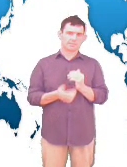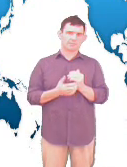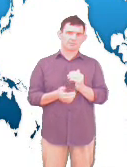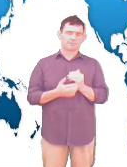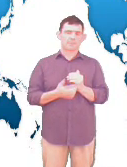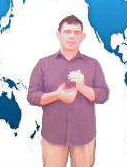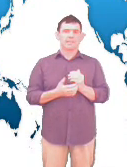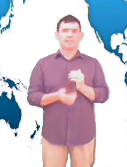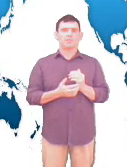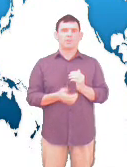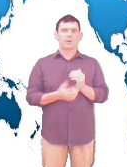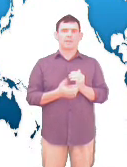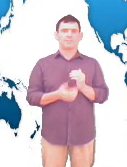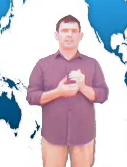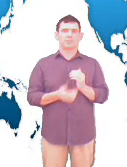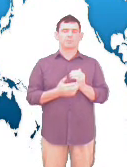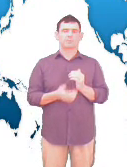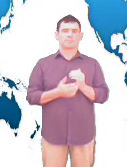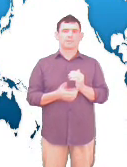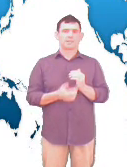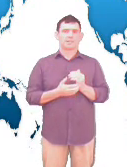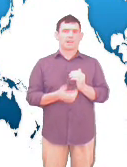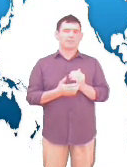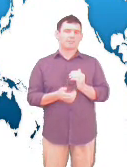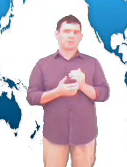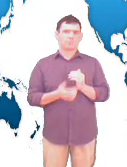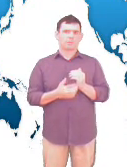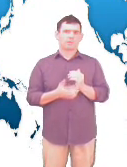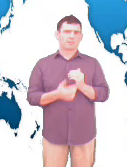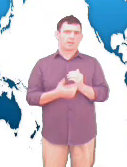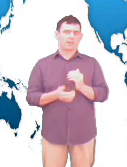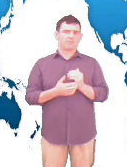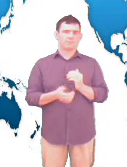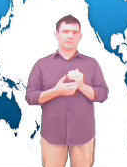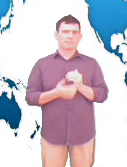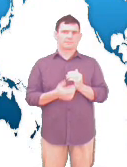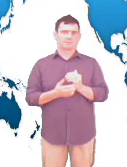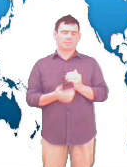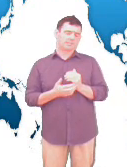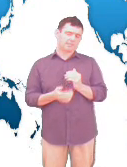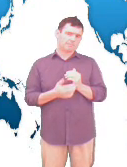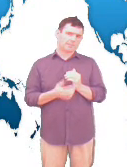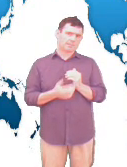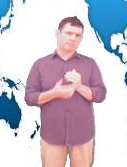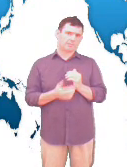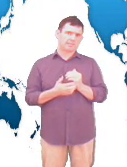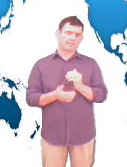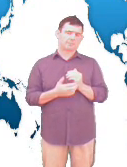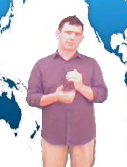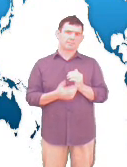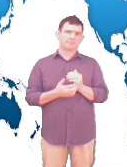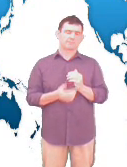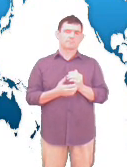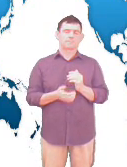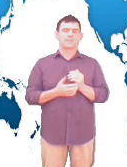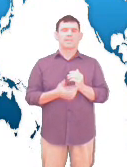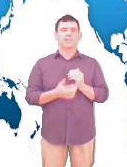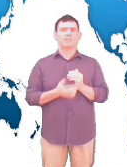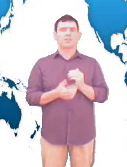myself. Even though I have that number of that roadblock I have built, I deeply and completely accept myself. Even